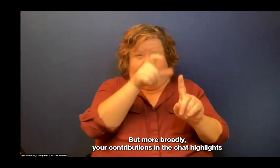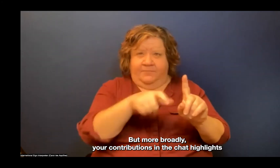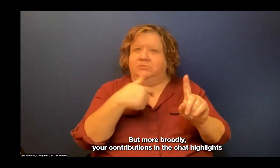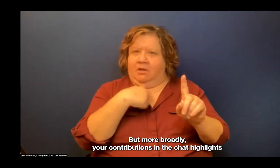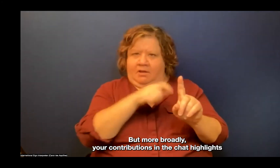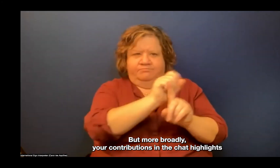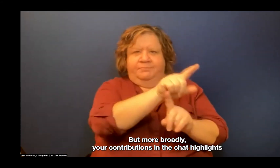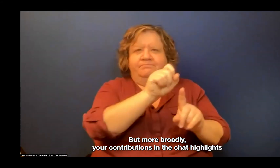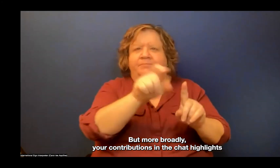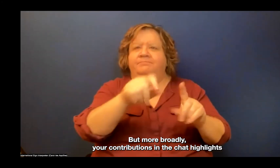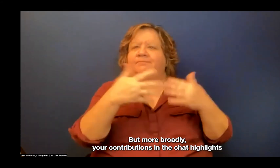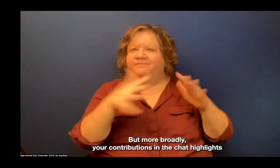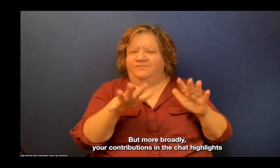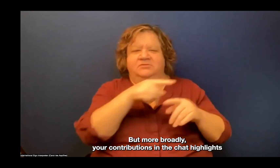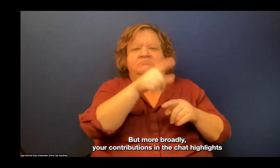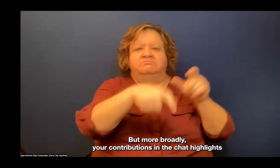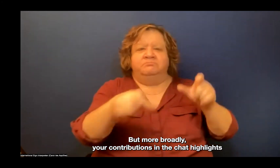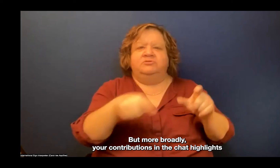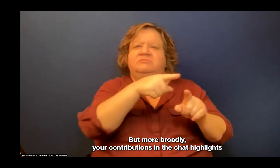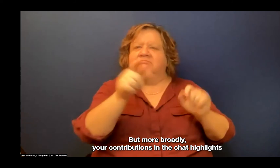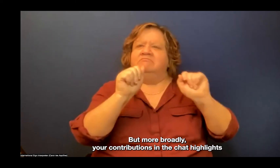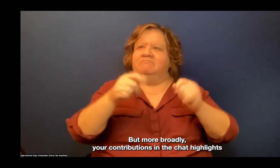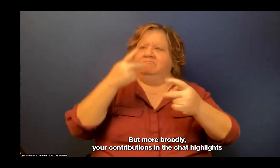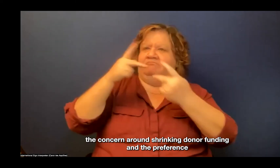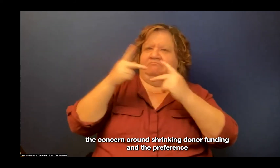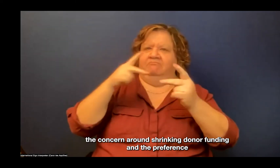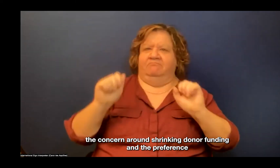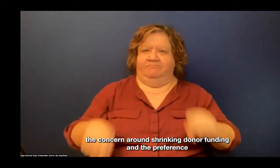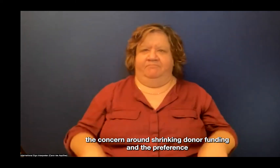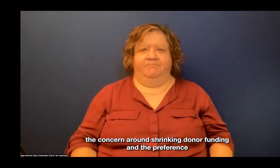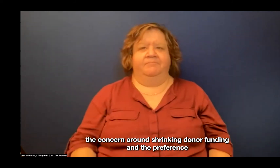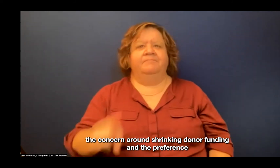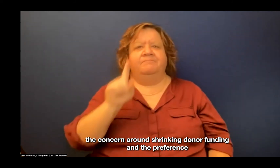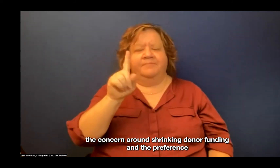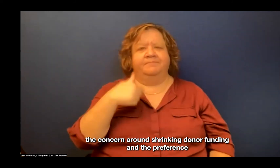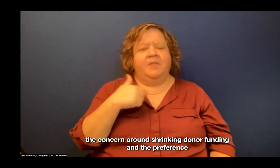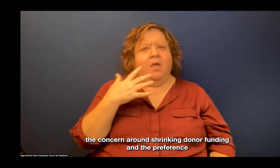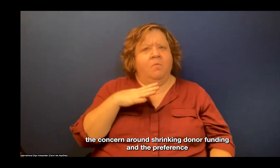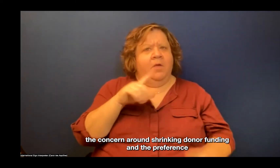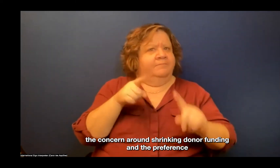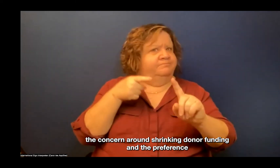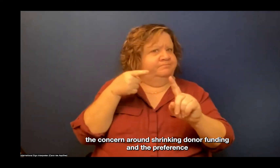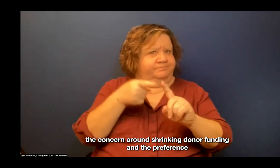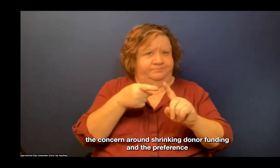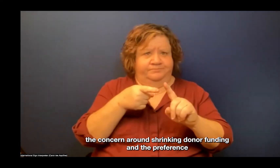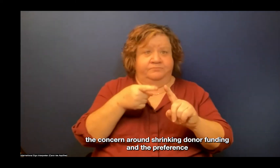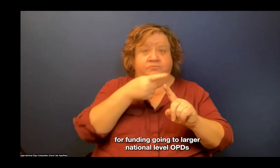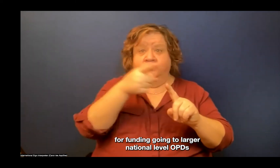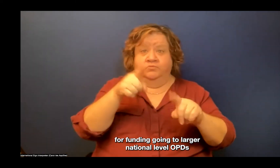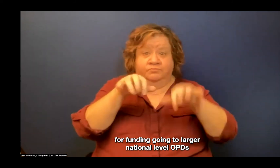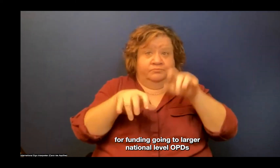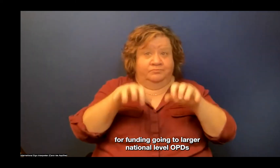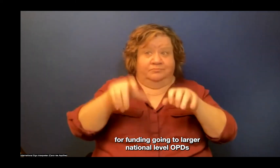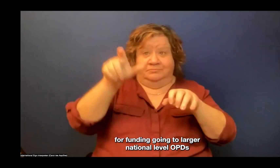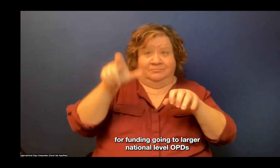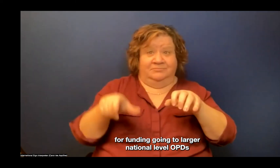But more broadly, your contributions in the chat highlight the concern around shrinking donor funding and